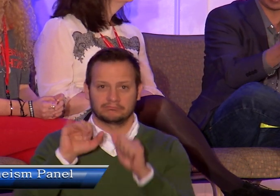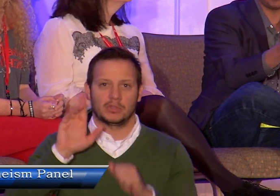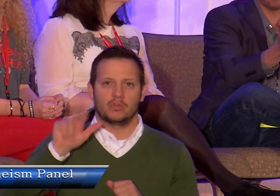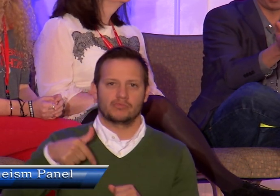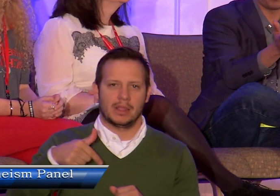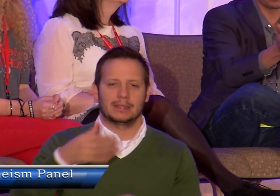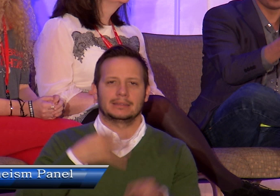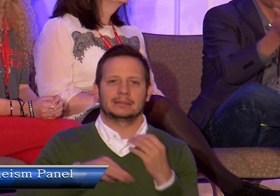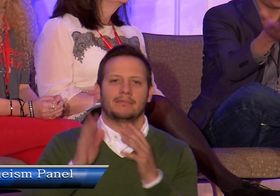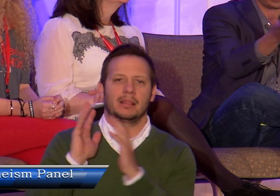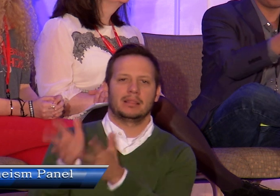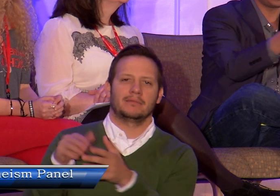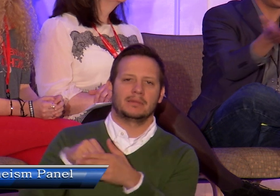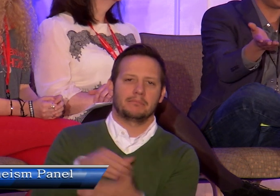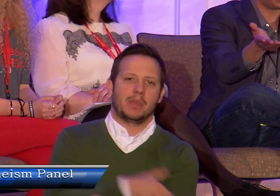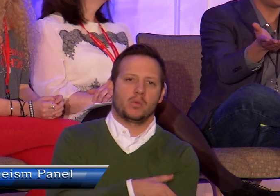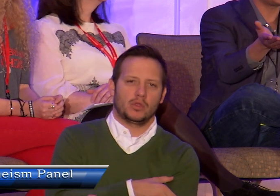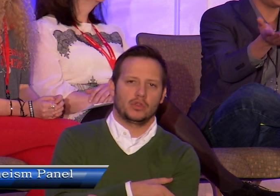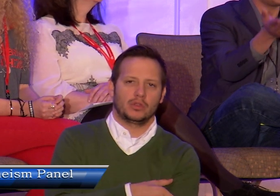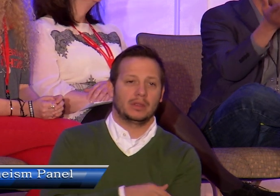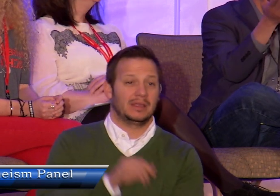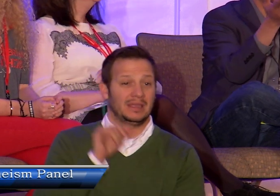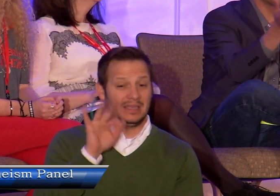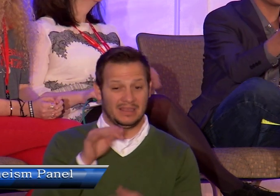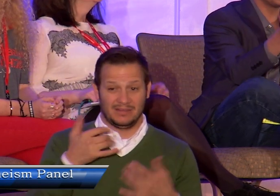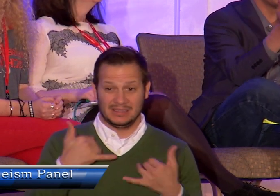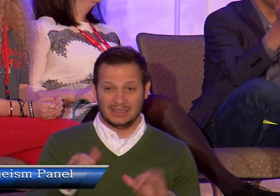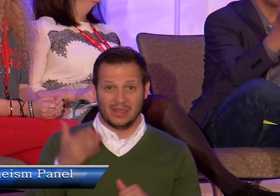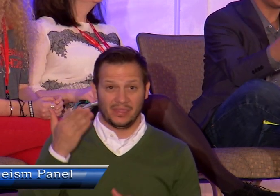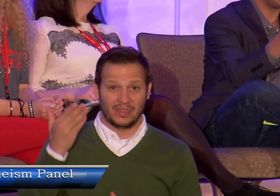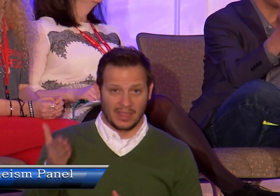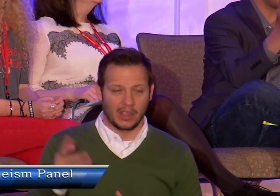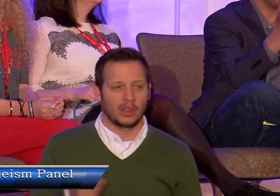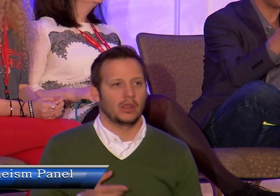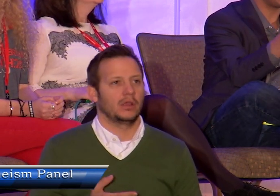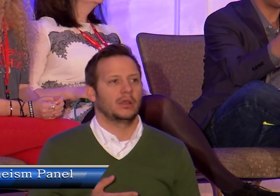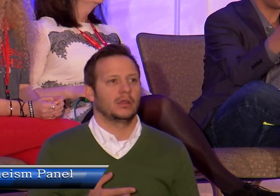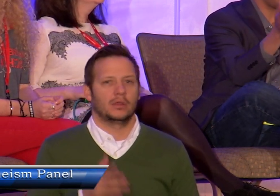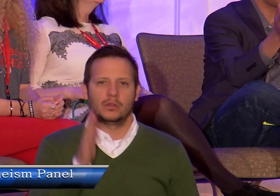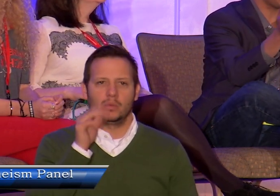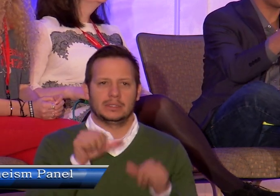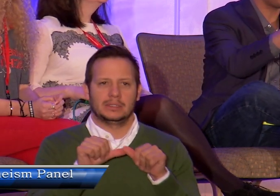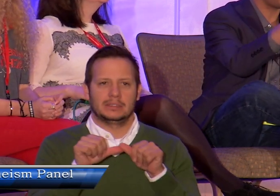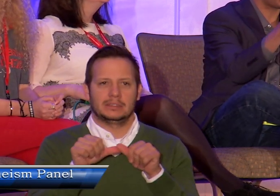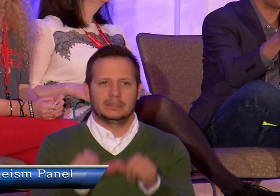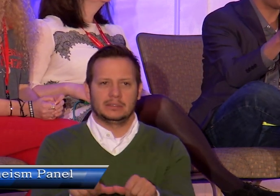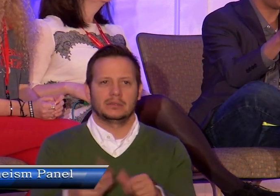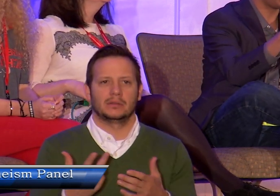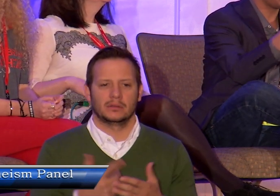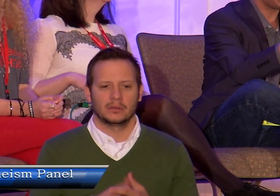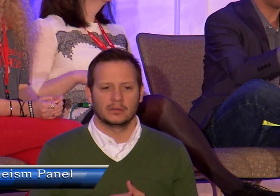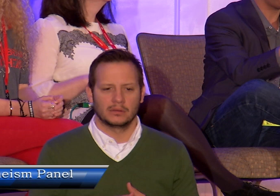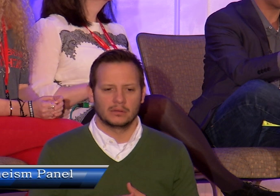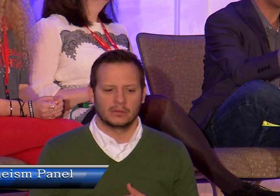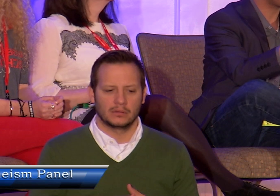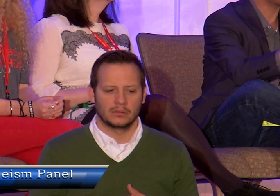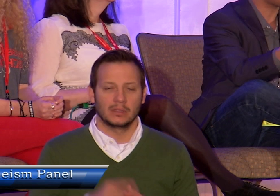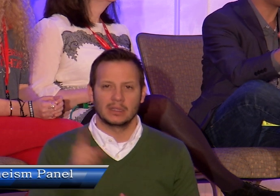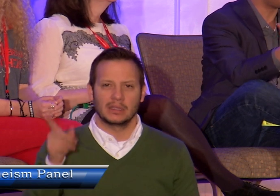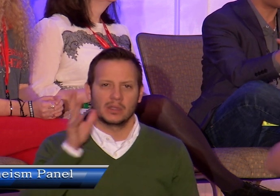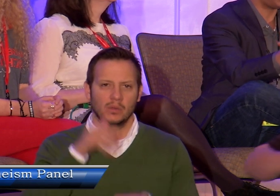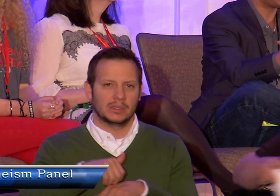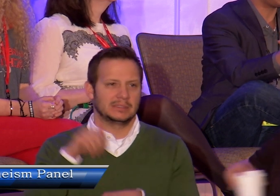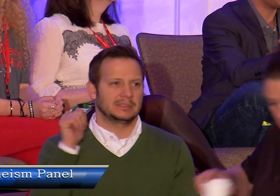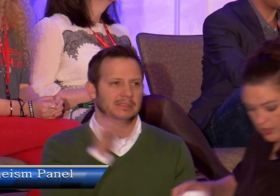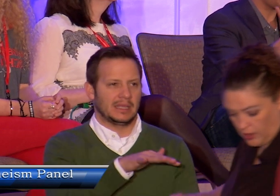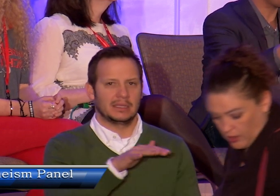if he was left in power, we would have Uday Saddam Hussein, who used to send the intelligence to a school and pick 10